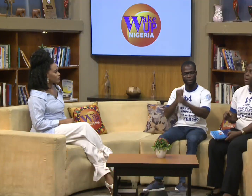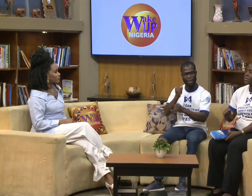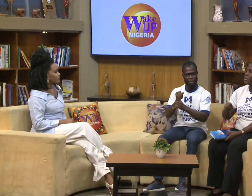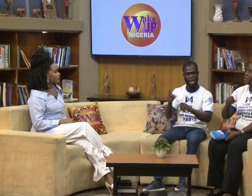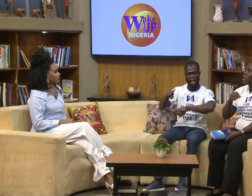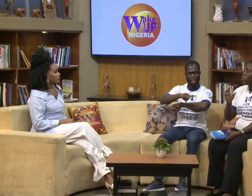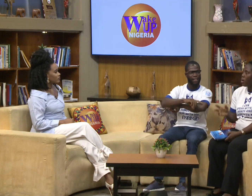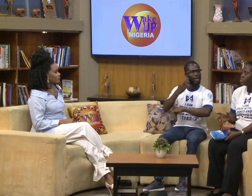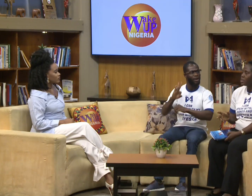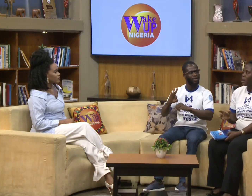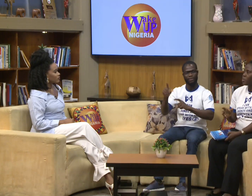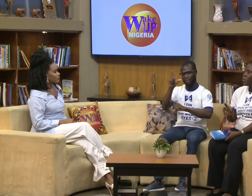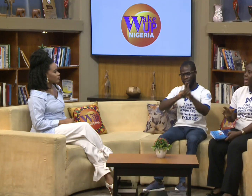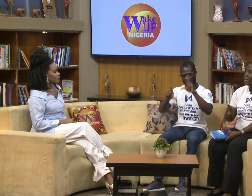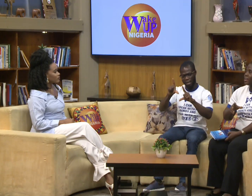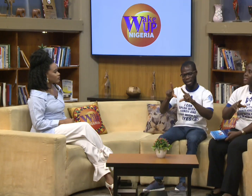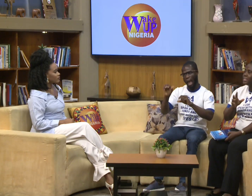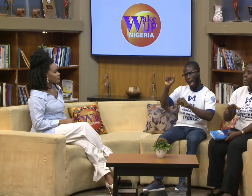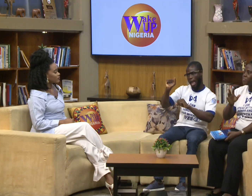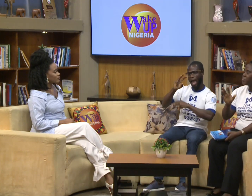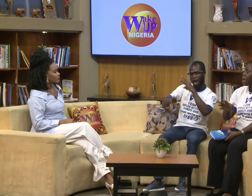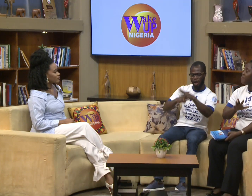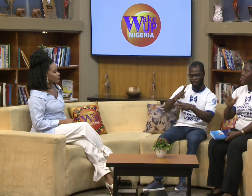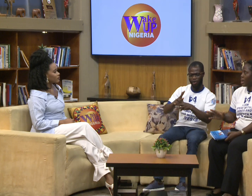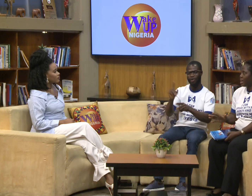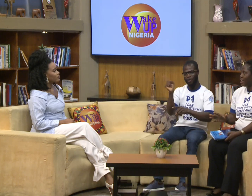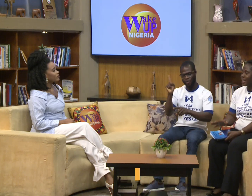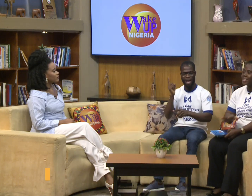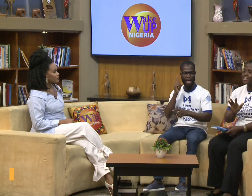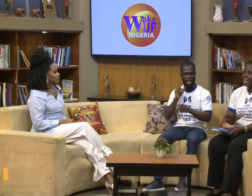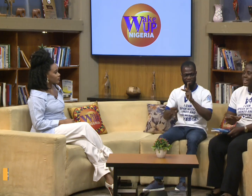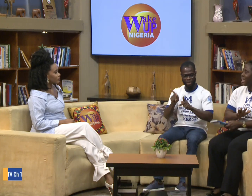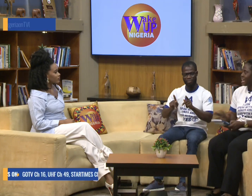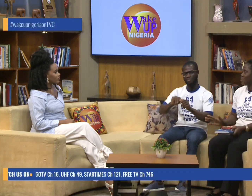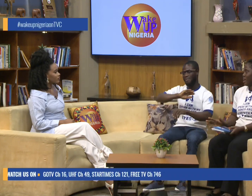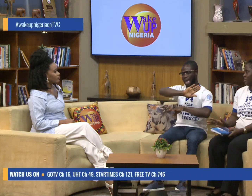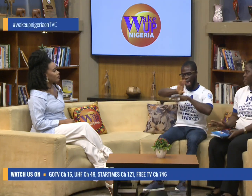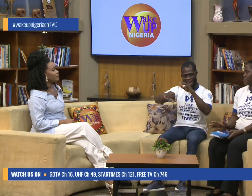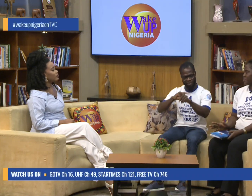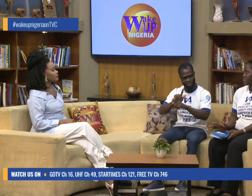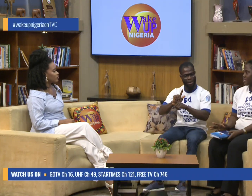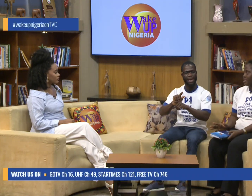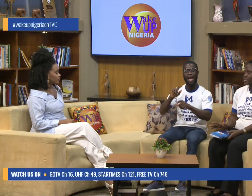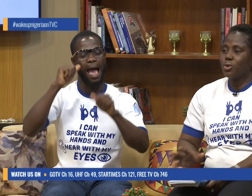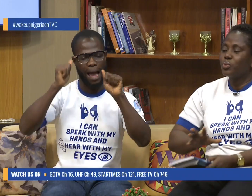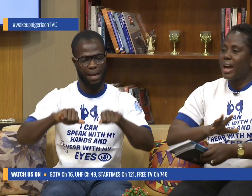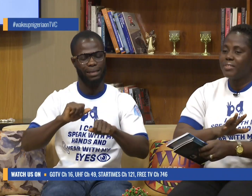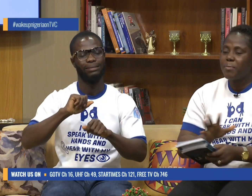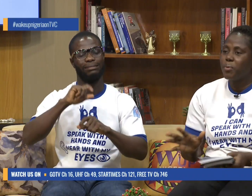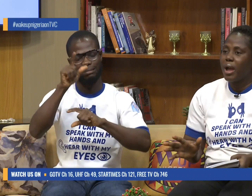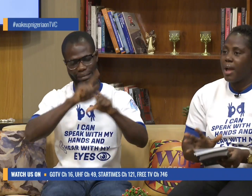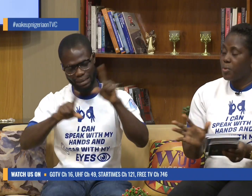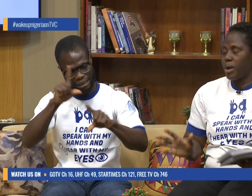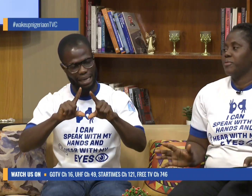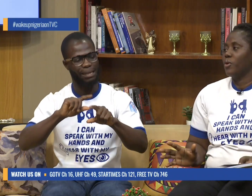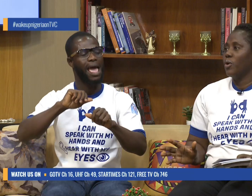talks about a world where deaf people everywhere can sign anywhere. So we have deaf